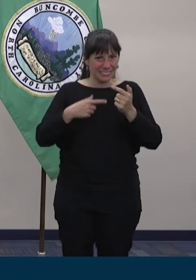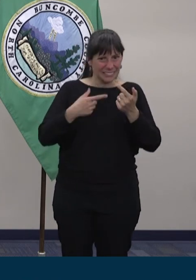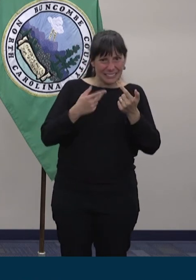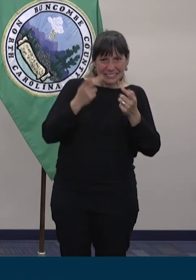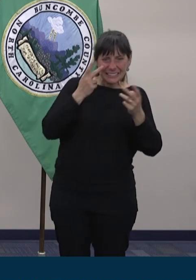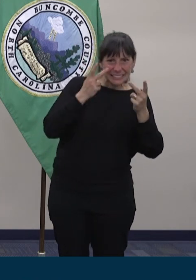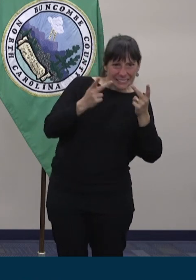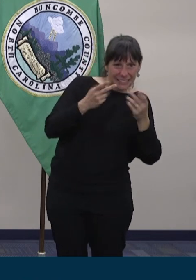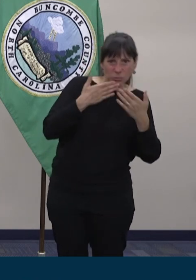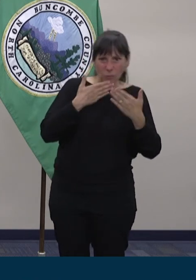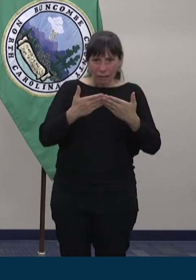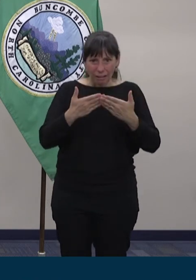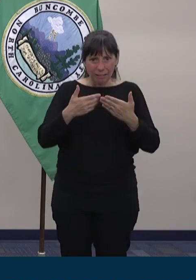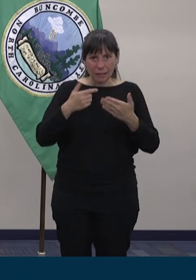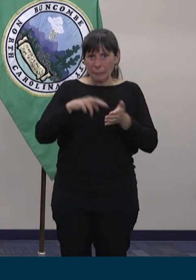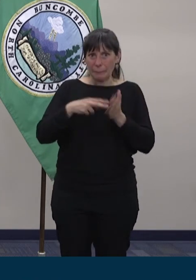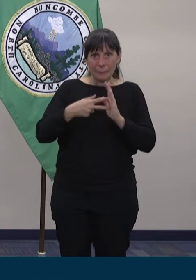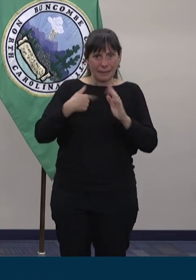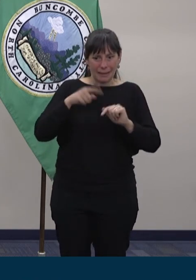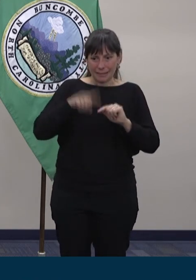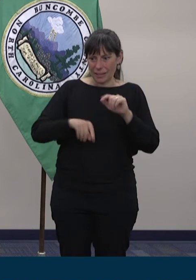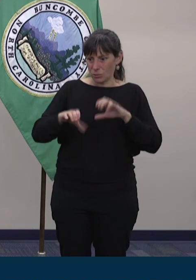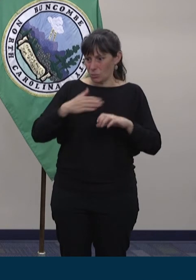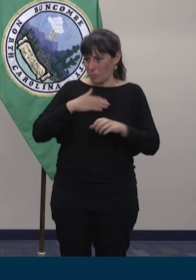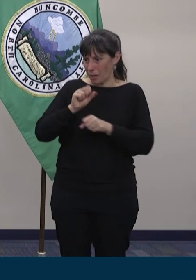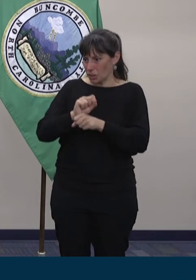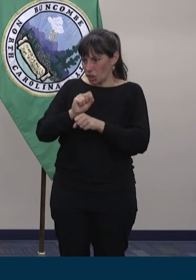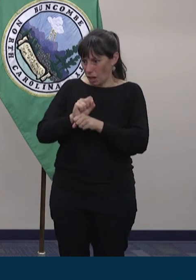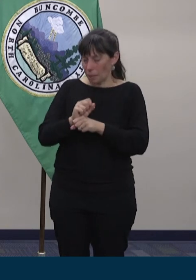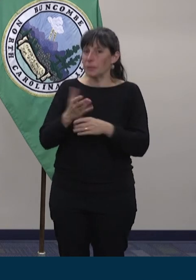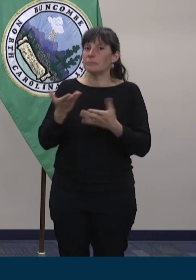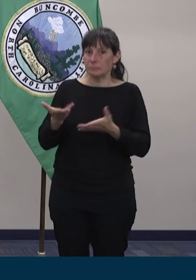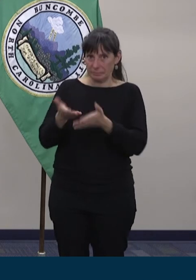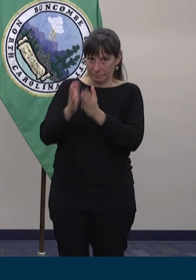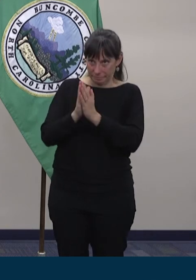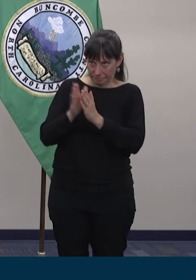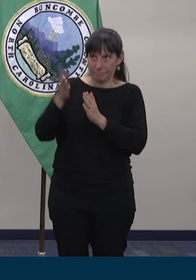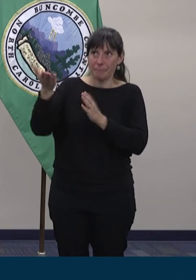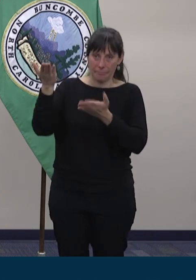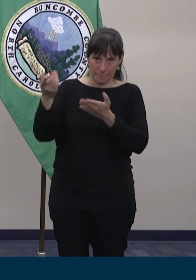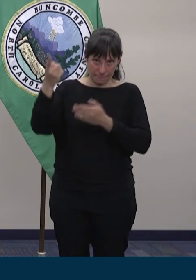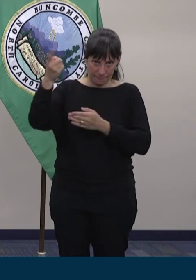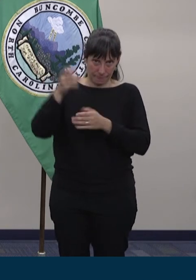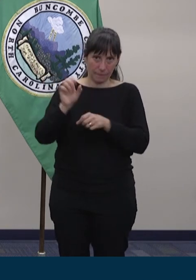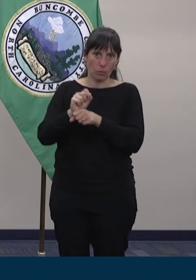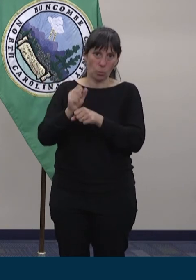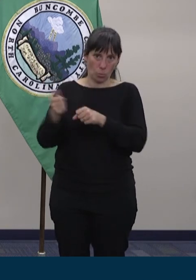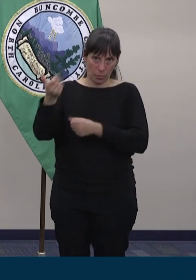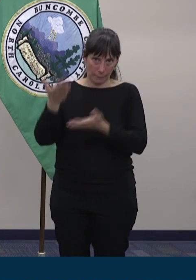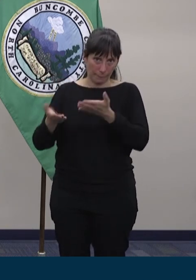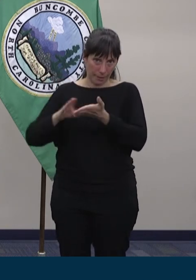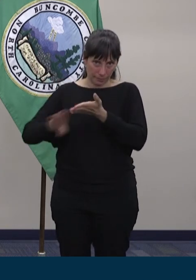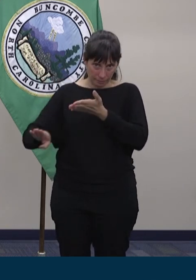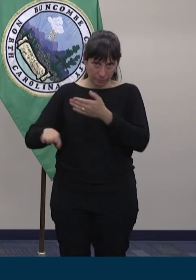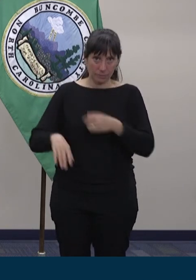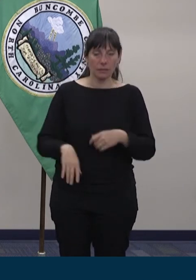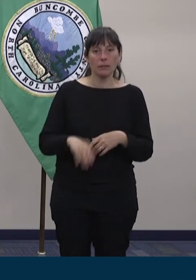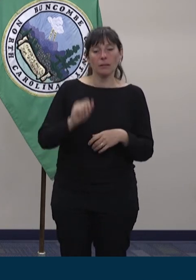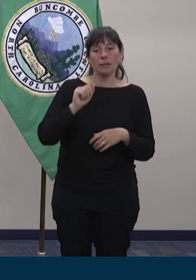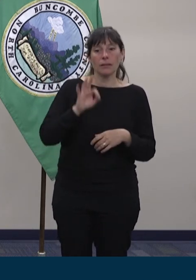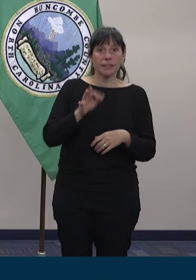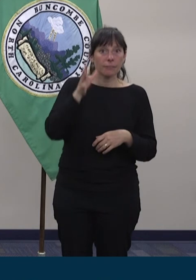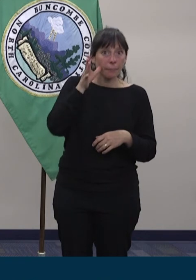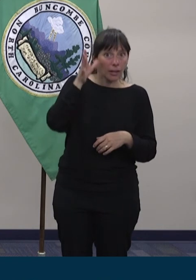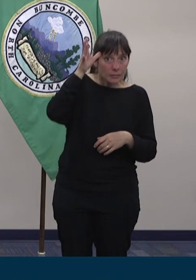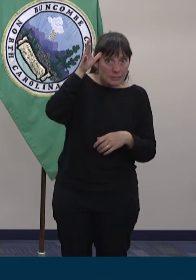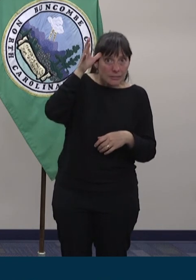vehicle. And finally, a child whose parent or guardian is responsible, or the responsible person has been unable to